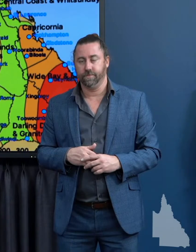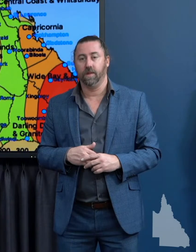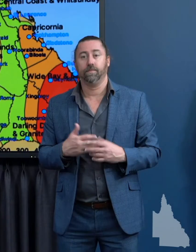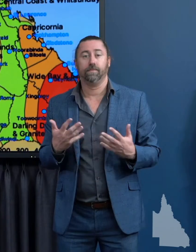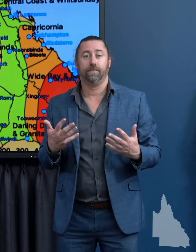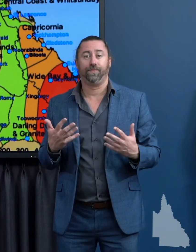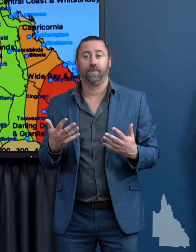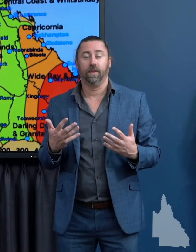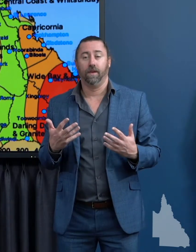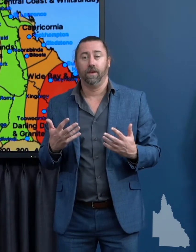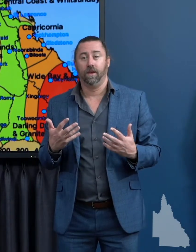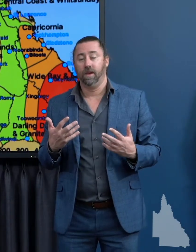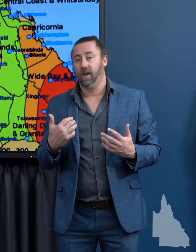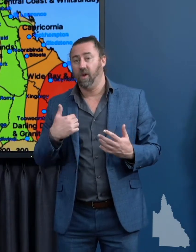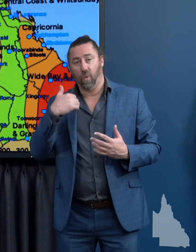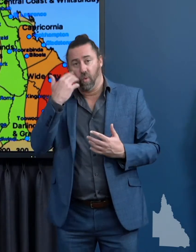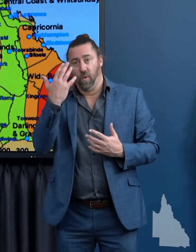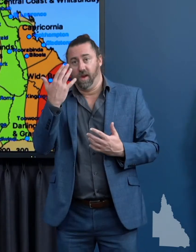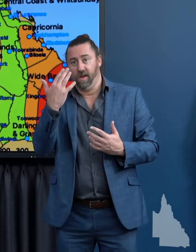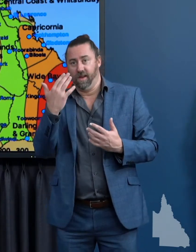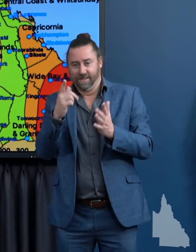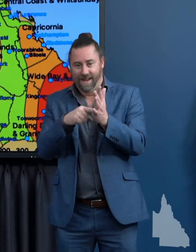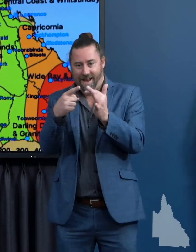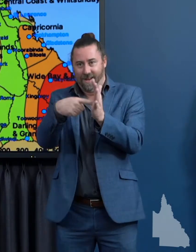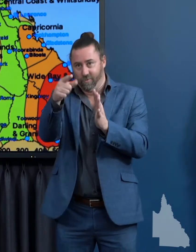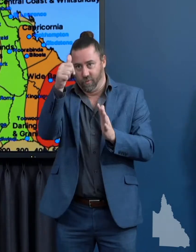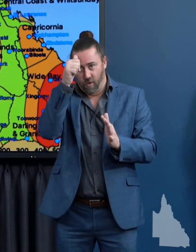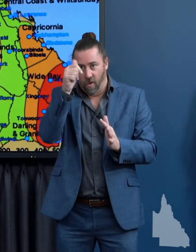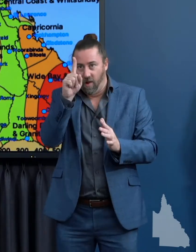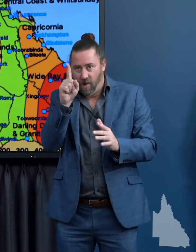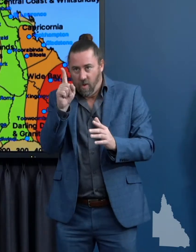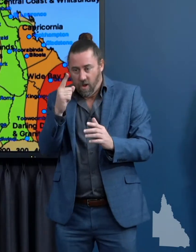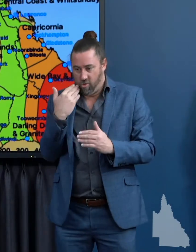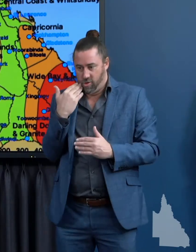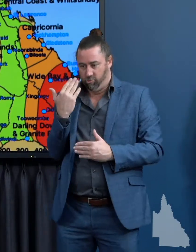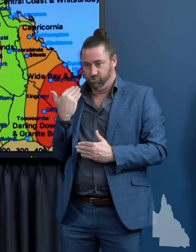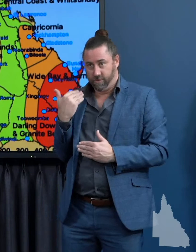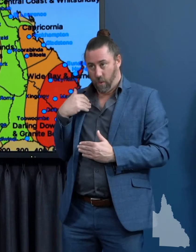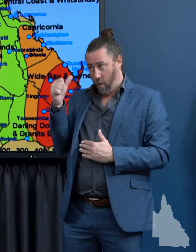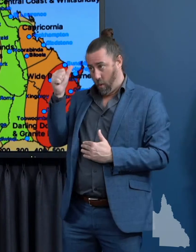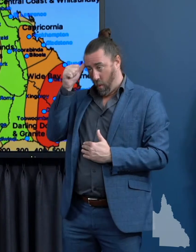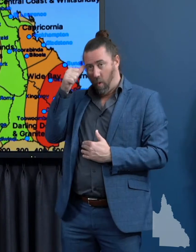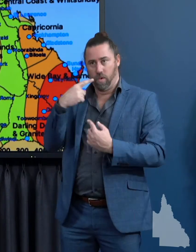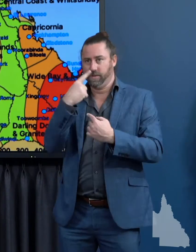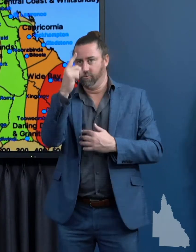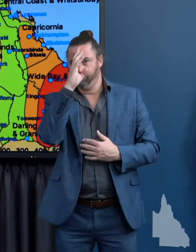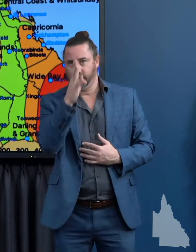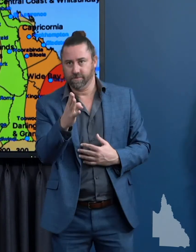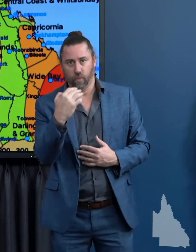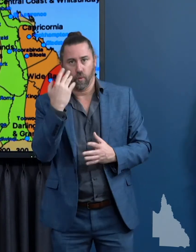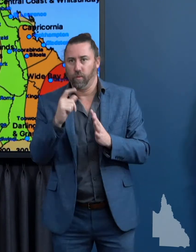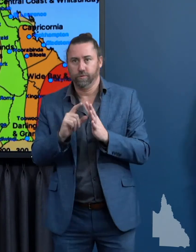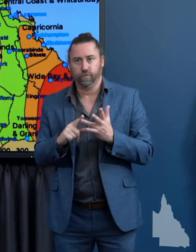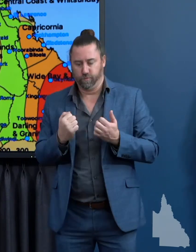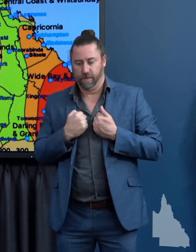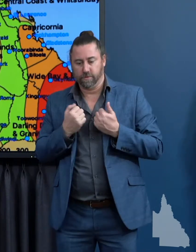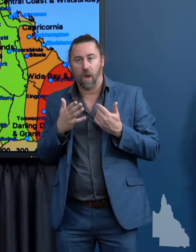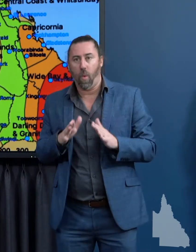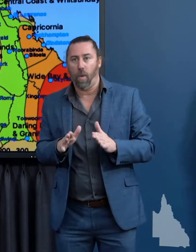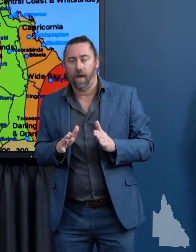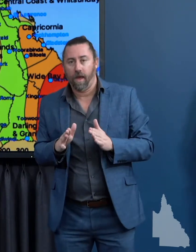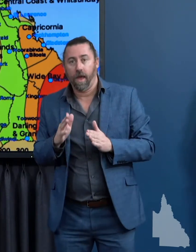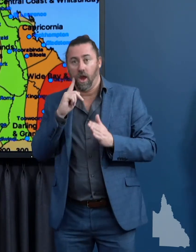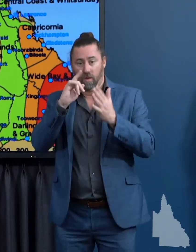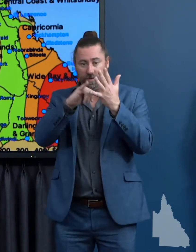We are sharing today, as we always do, the latest and best available information, and that is that right across the